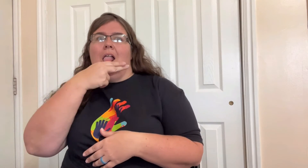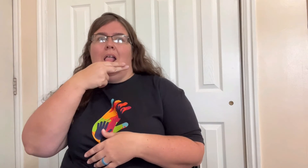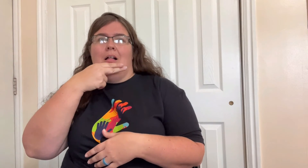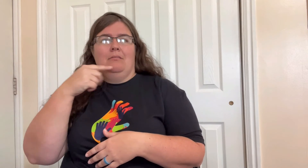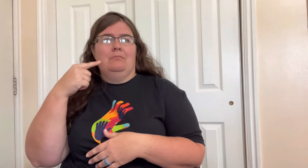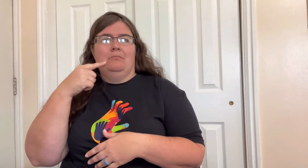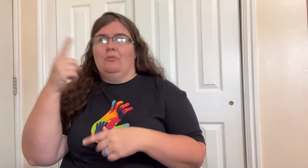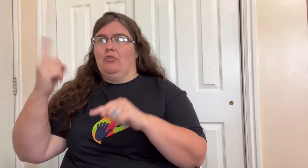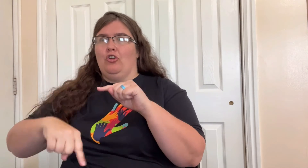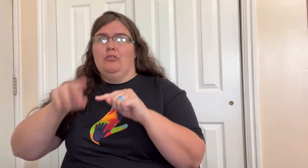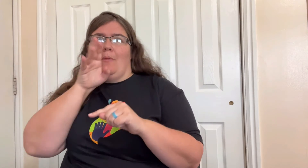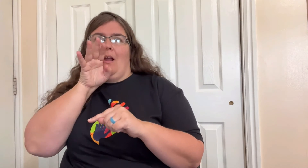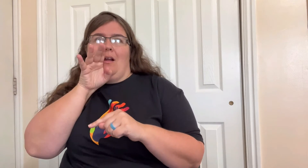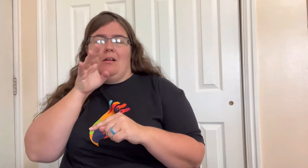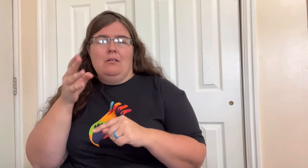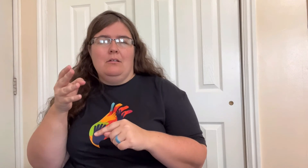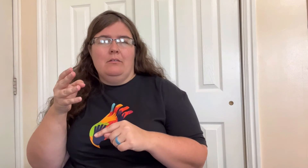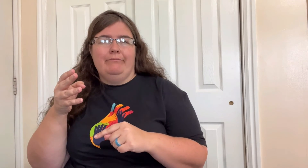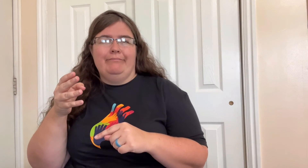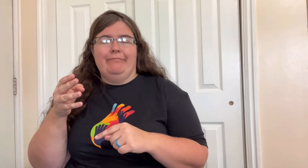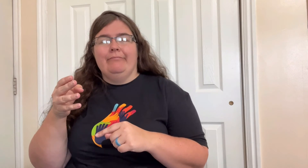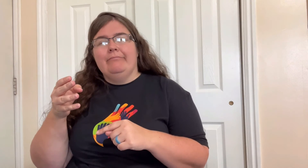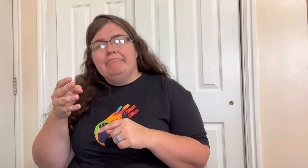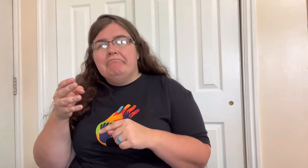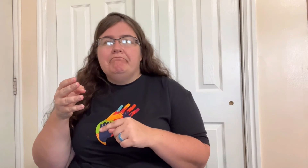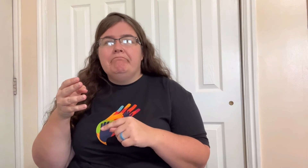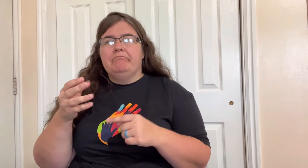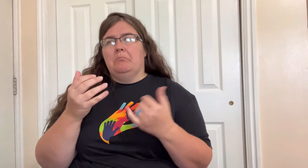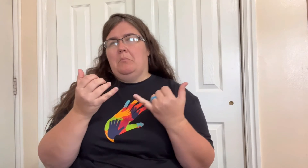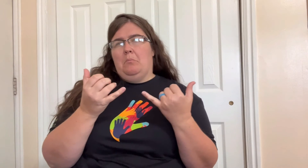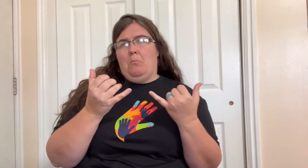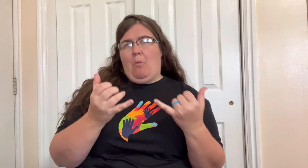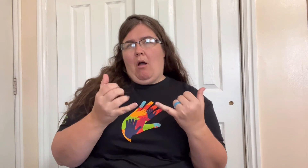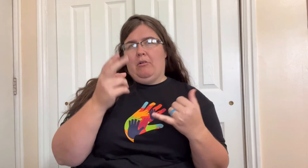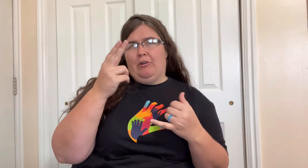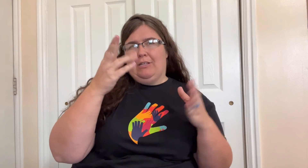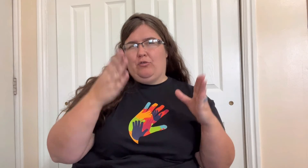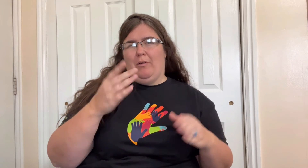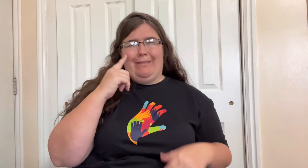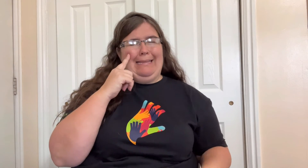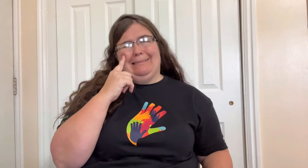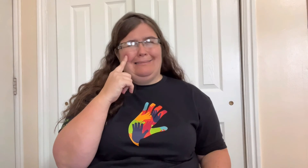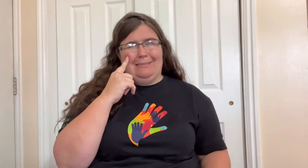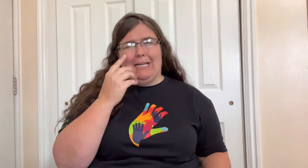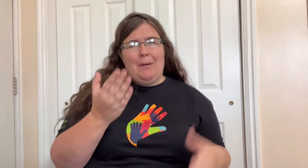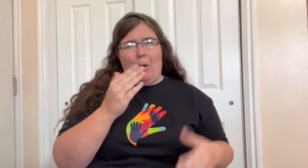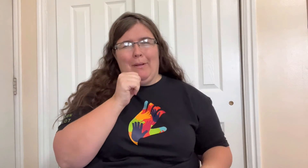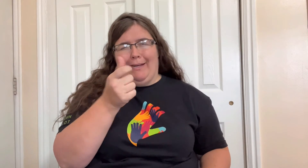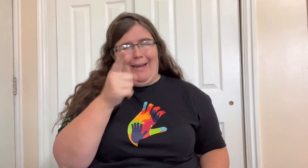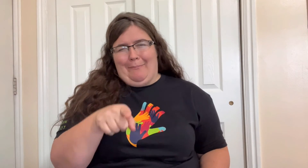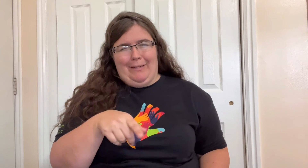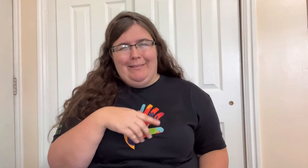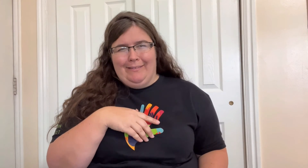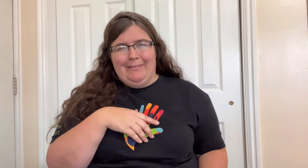the tongue of someone so they couldn't speak. Modern day historians say that probably didn't happen, or